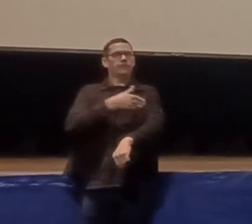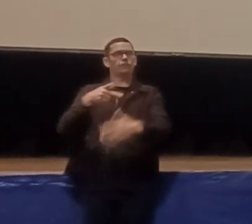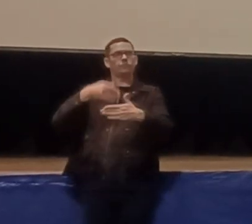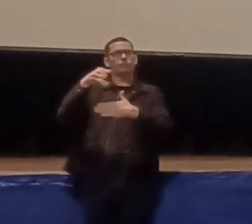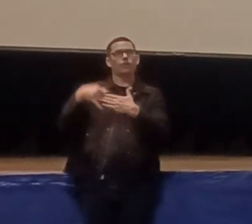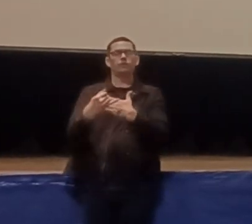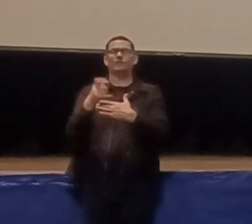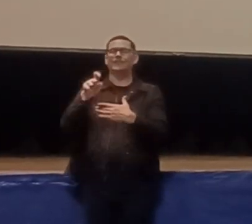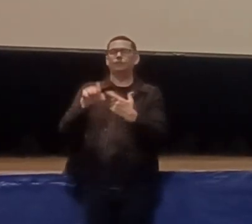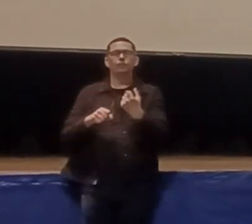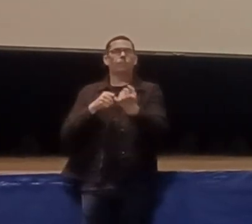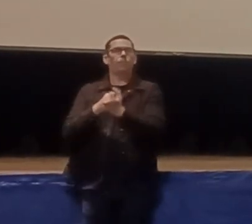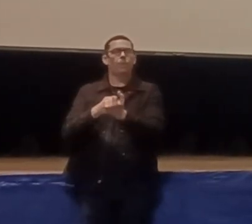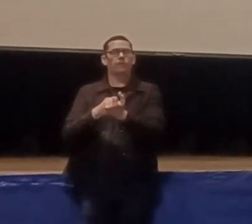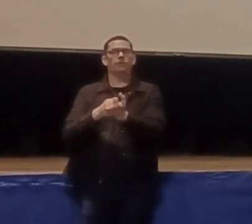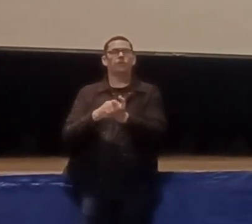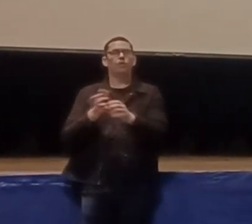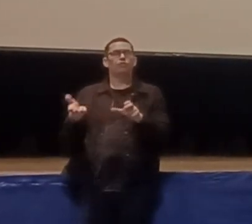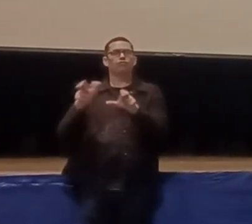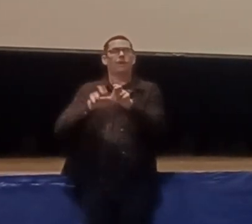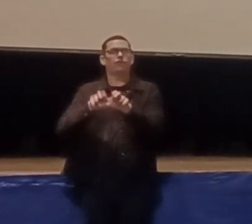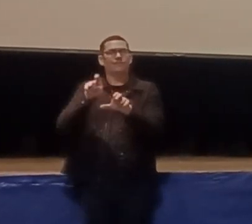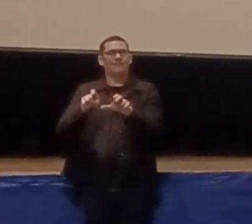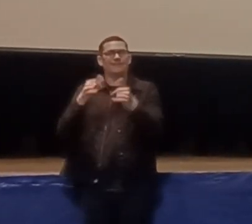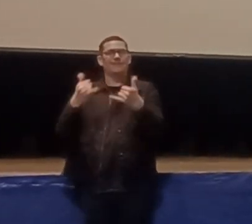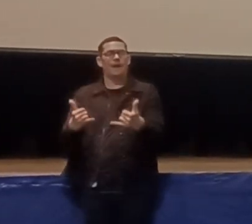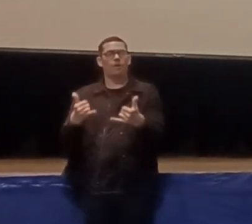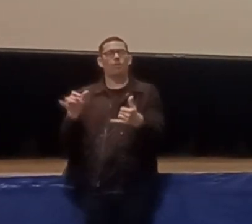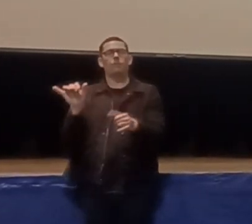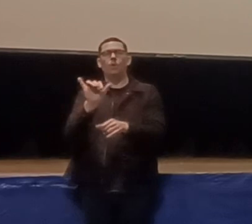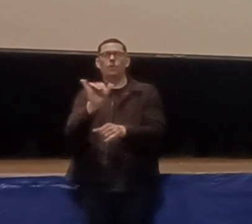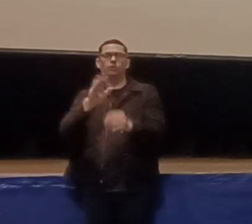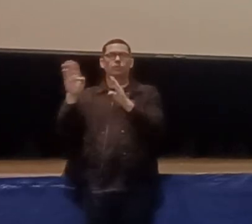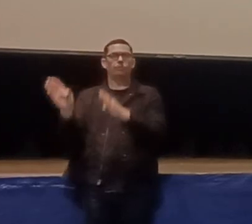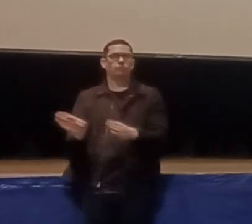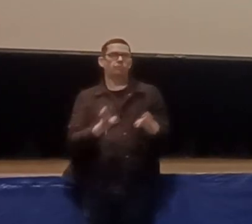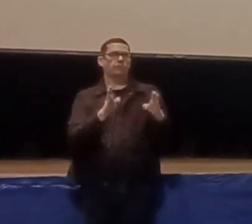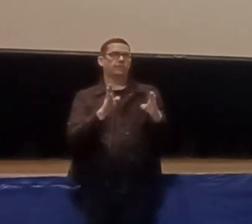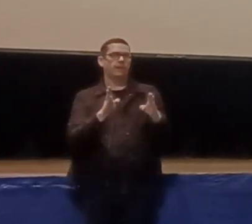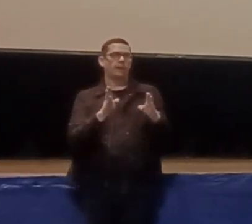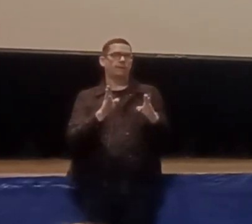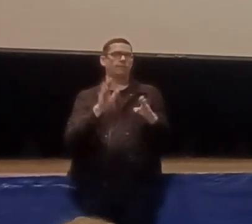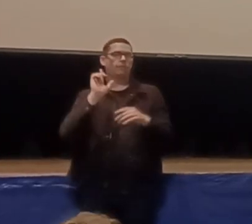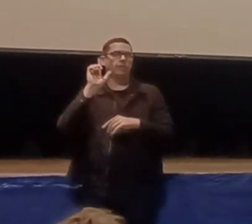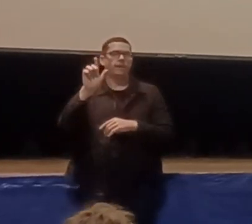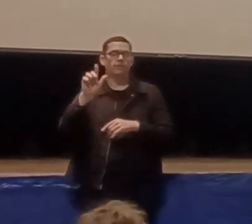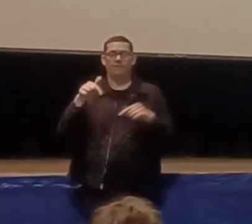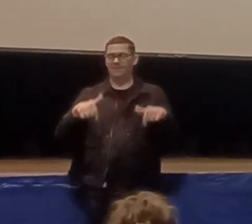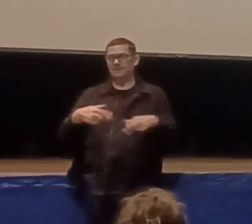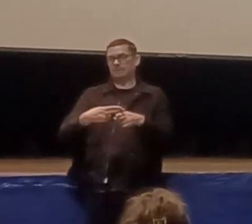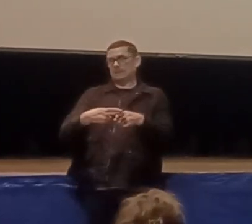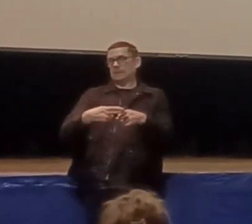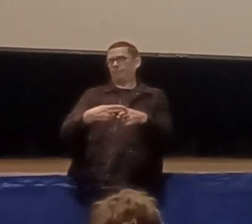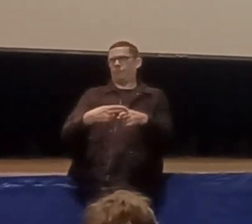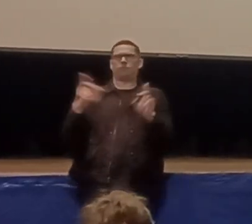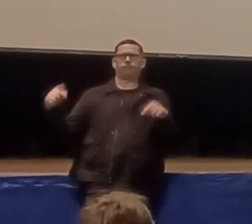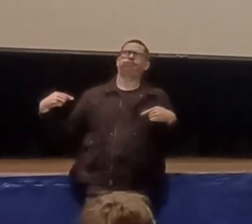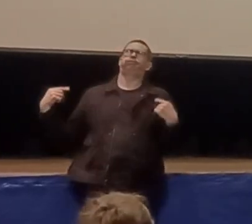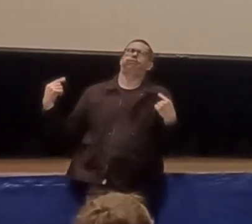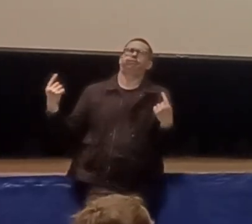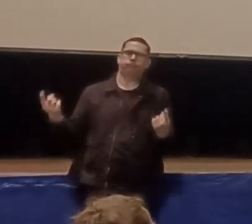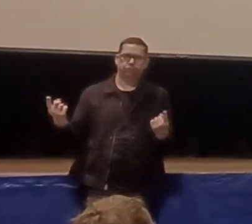support riders' needs now, but also prepare our system for bus network redesign. This has been a temporary facility for far too long. The forced